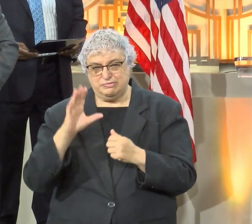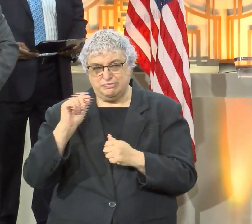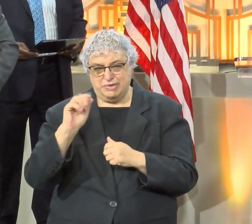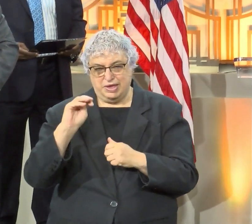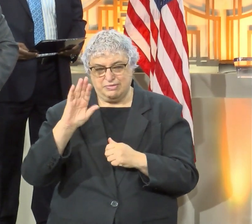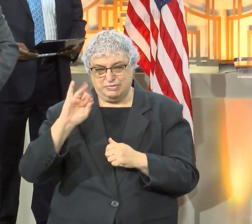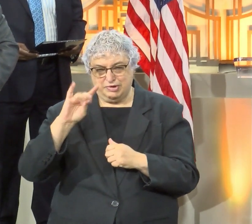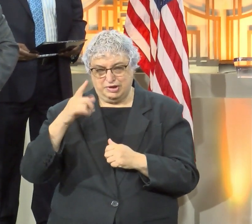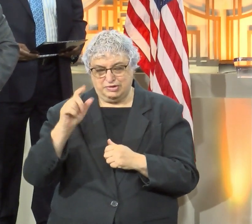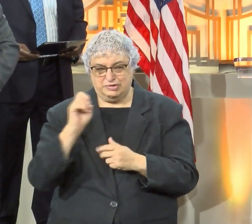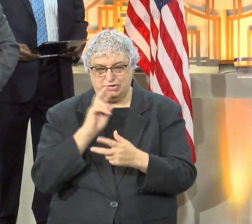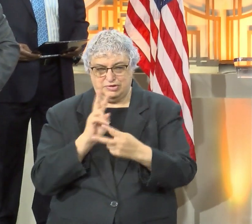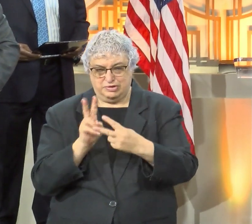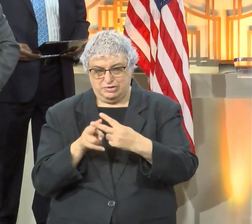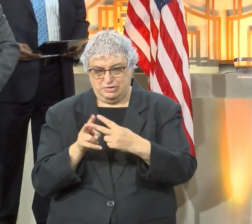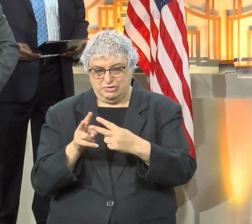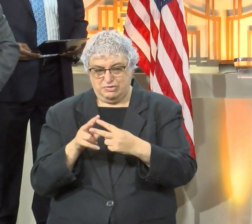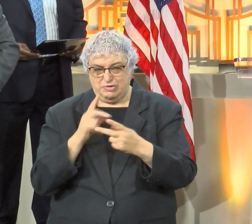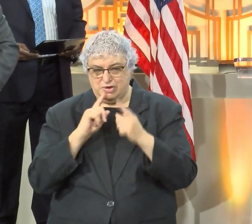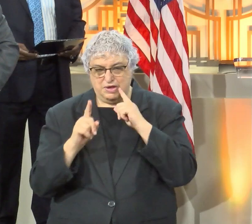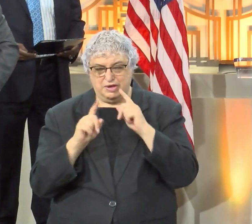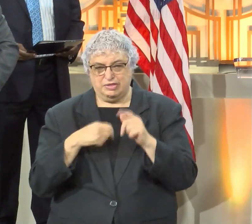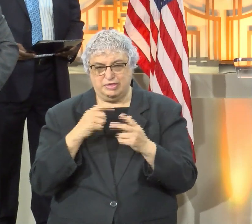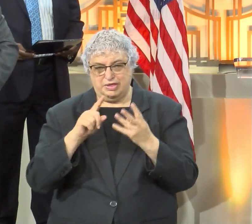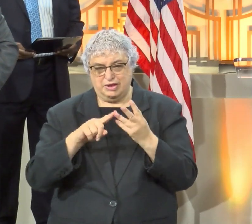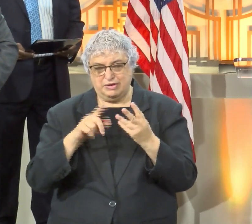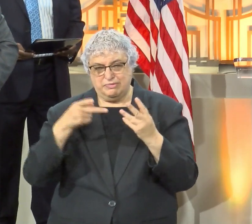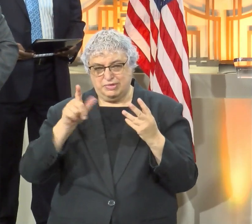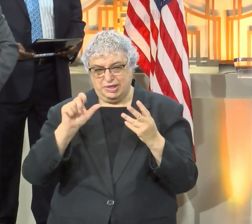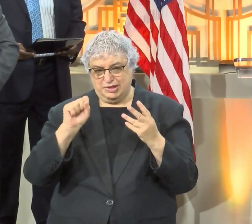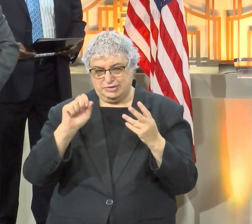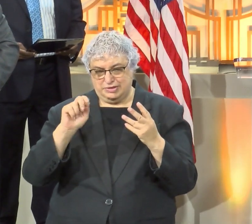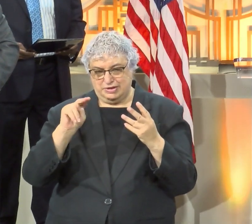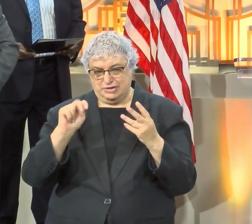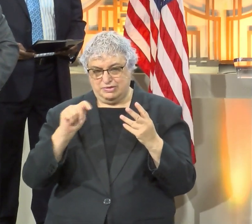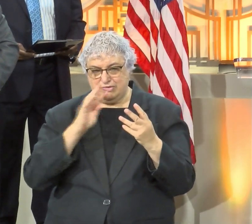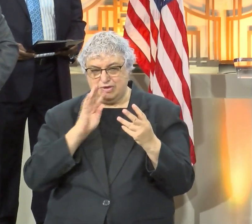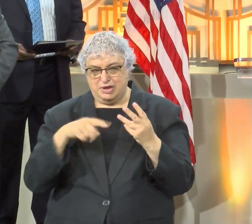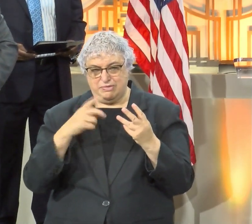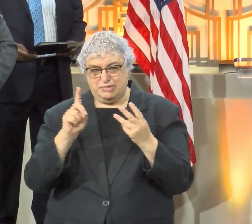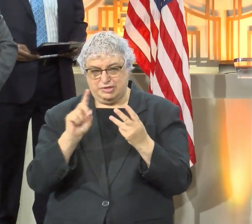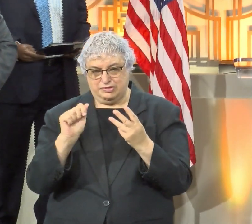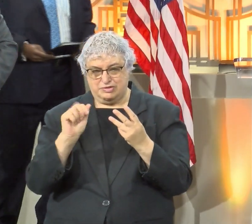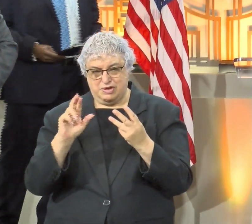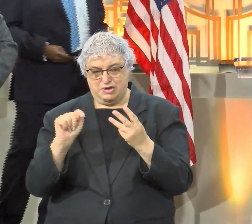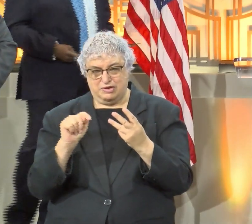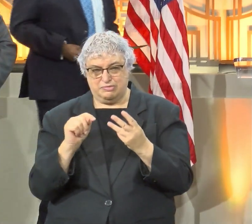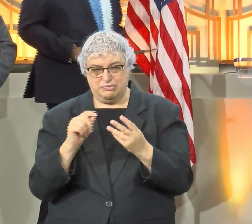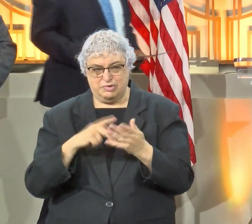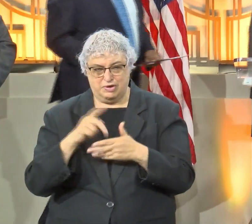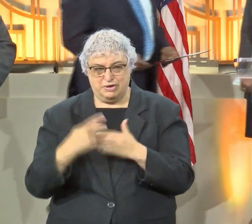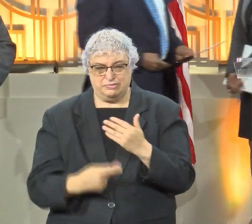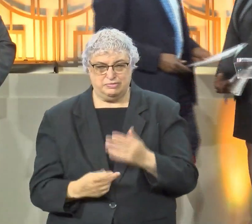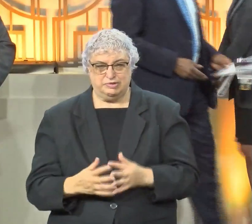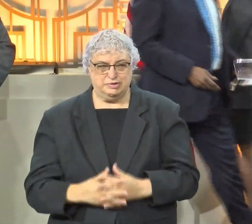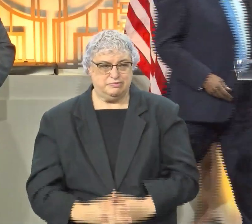Bambridge, who will speak to CERT. Then Lieutenant Pleasant will speak briefly on the DART program. Stephen